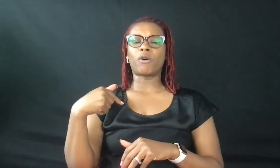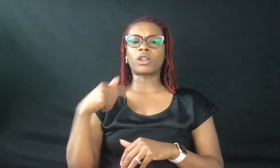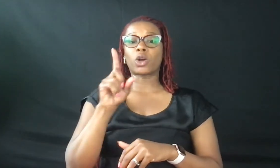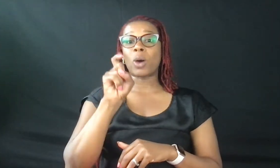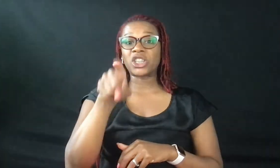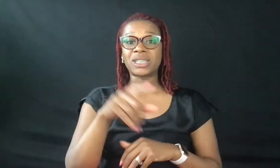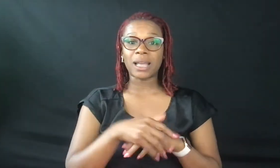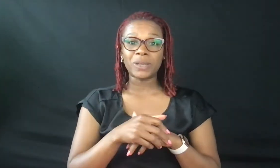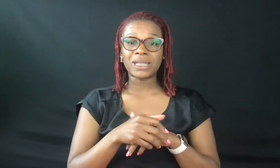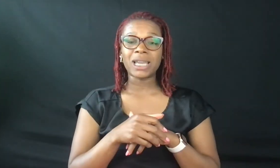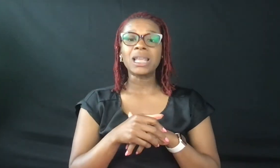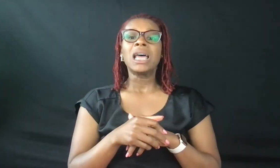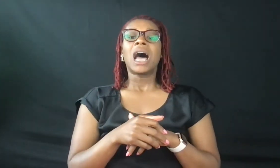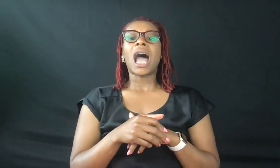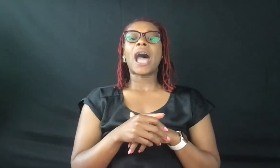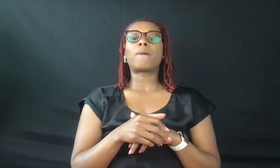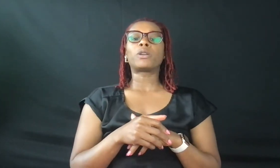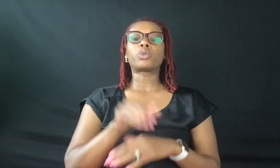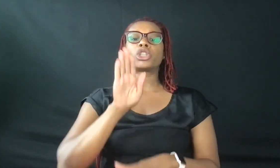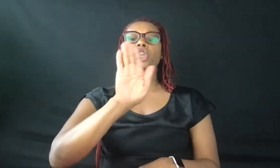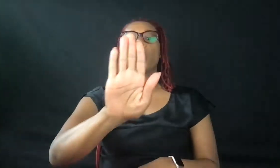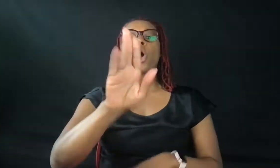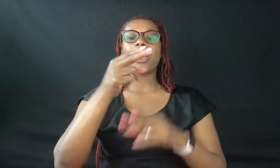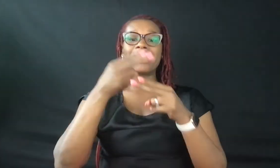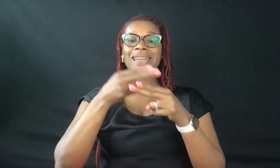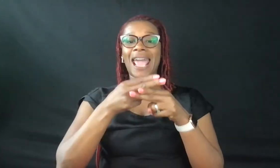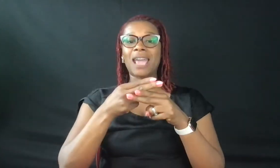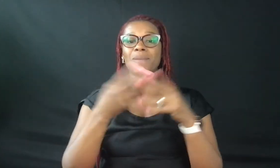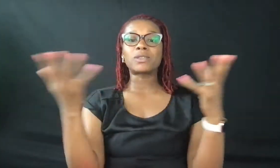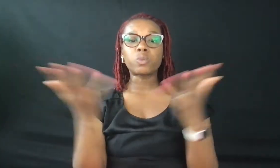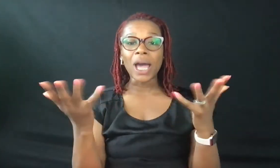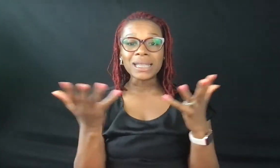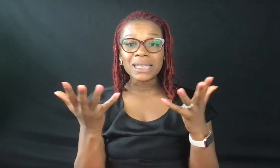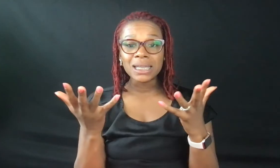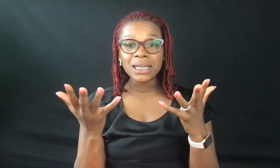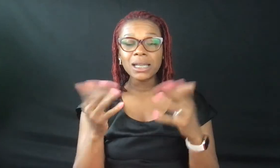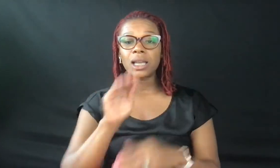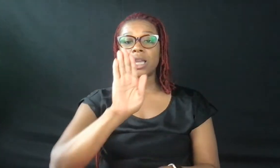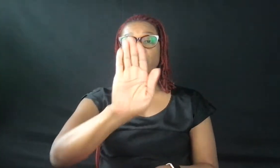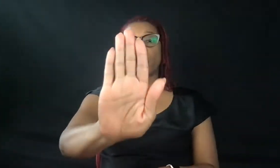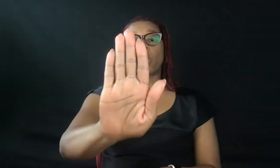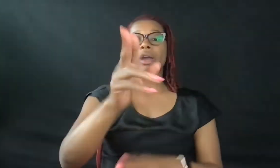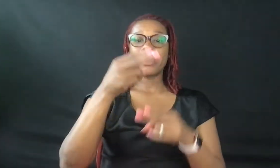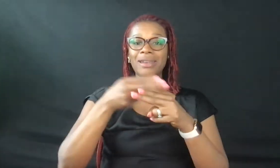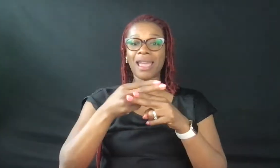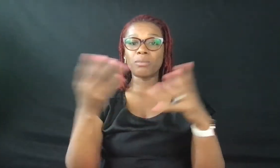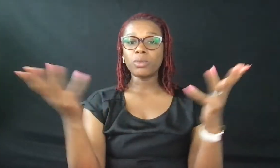the questions that we did, which was your name is what? Your name